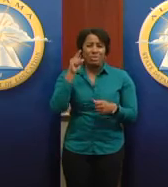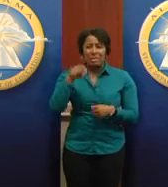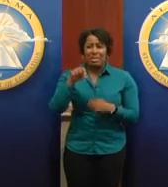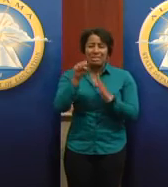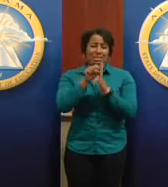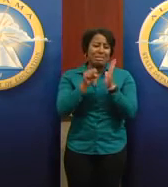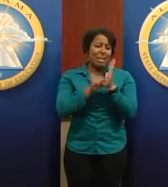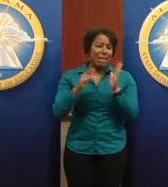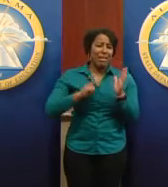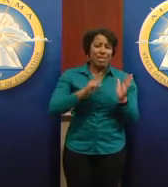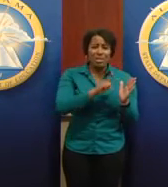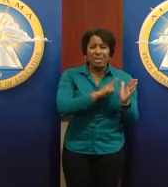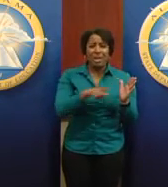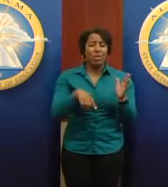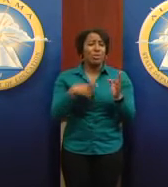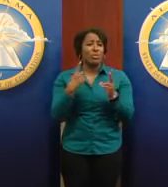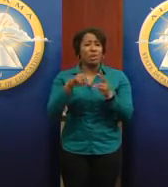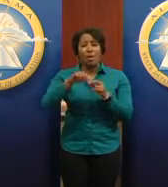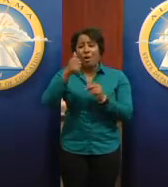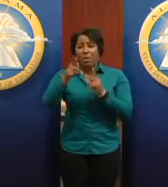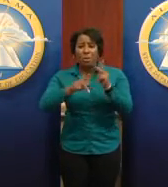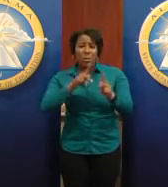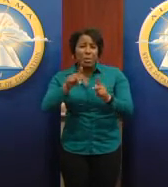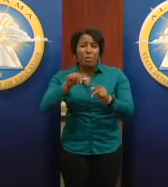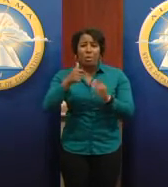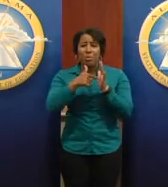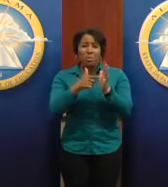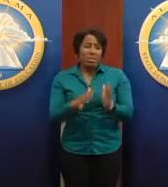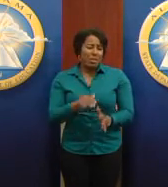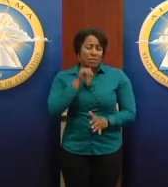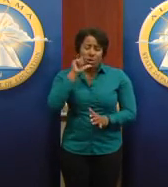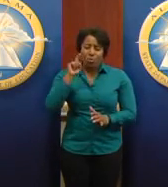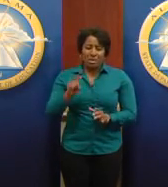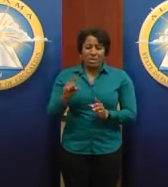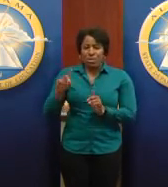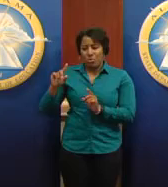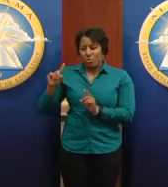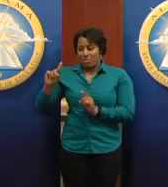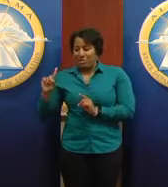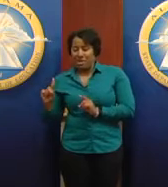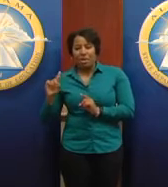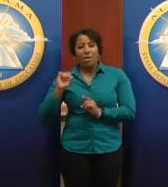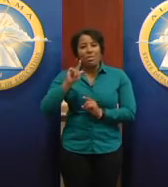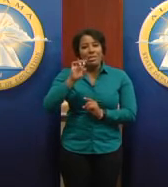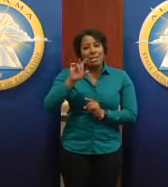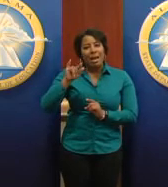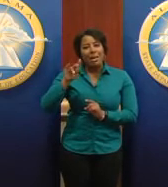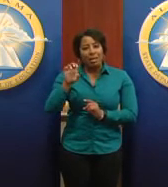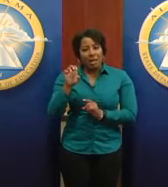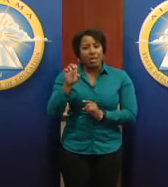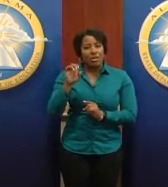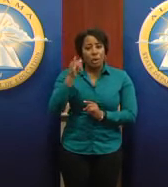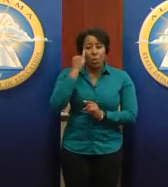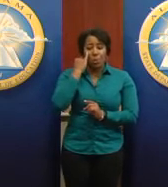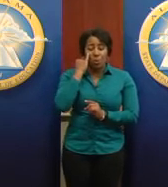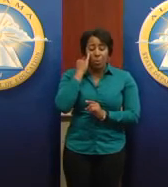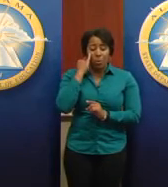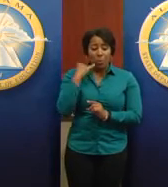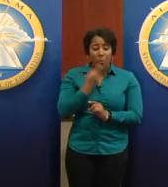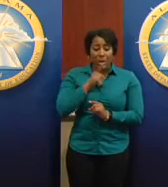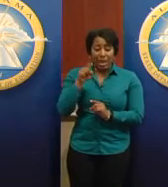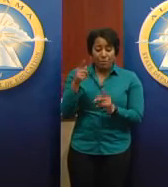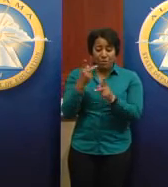on the sideline. If you're not coaching, we need to be distancing. And so there are ways we can reduce the